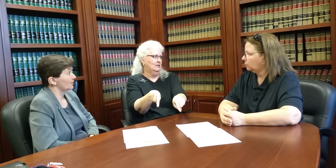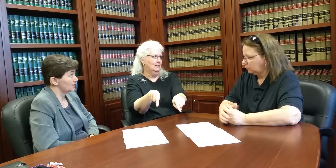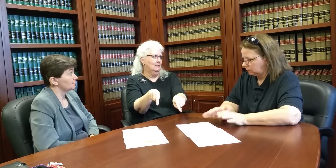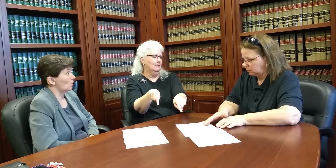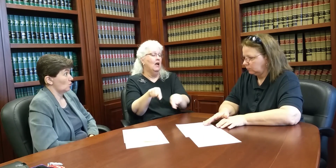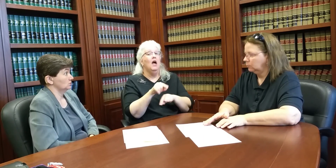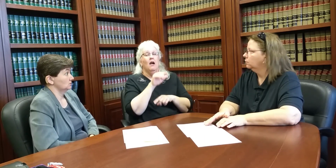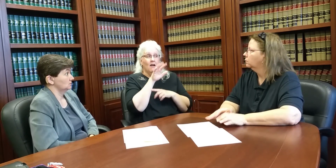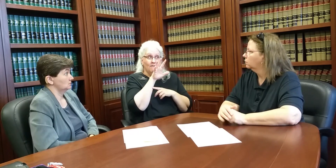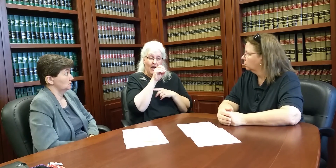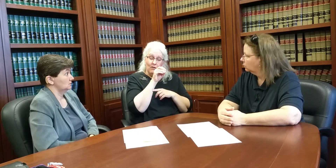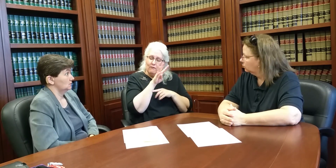very important,